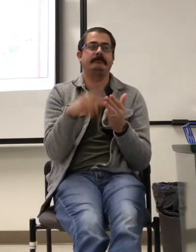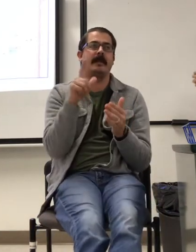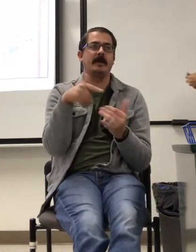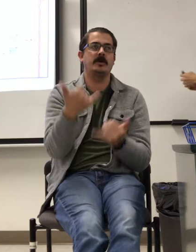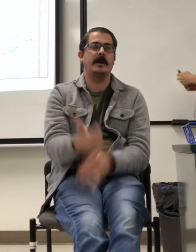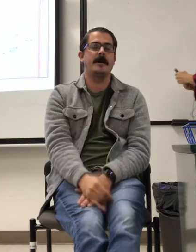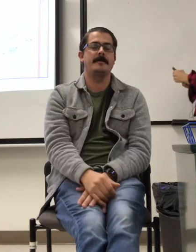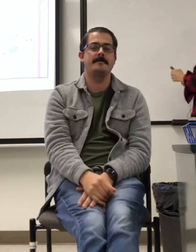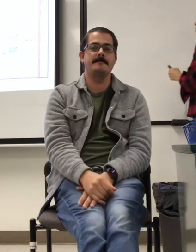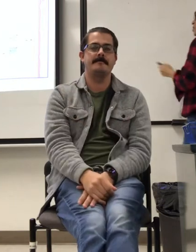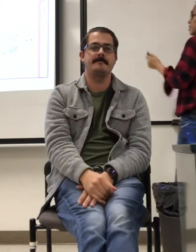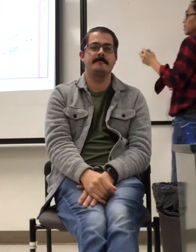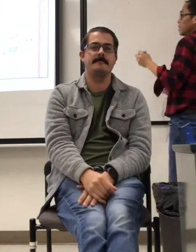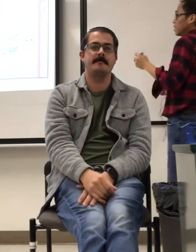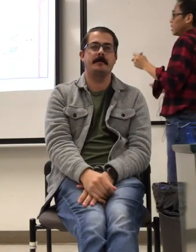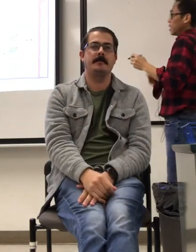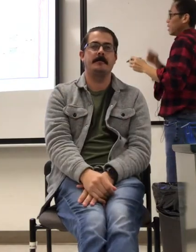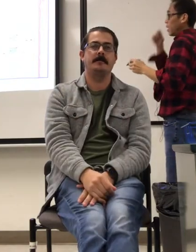at the end of today's lecture.